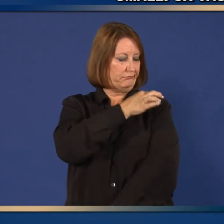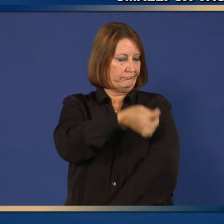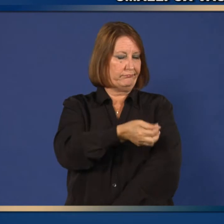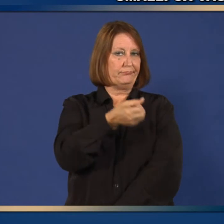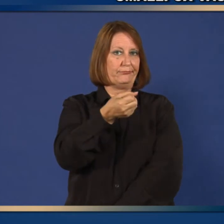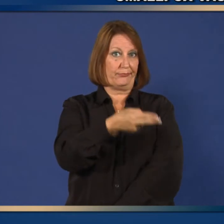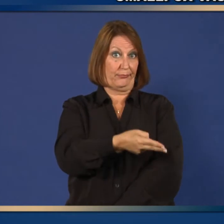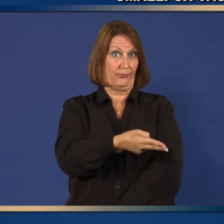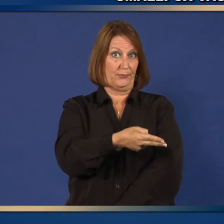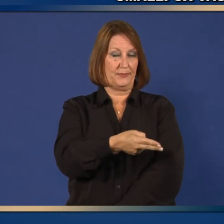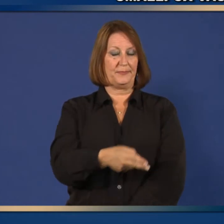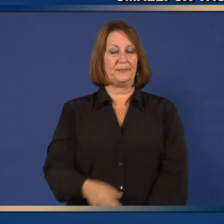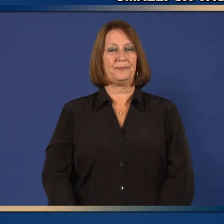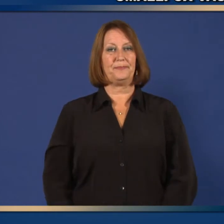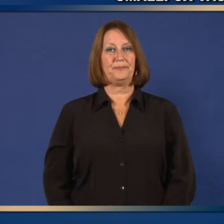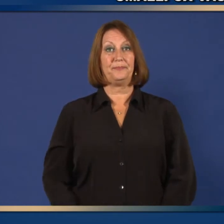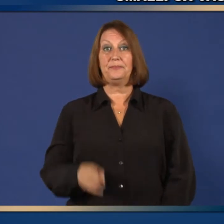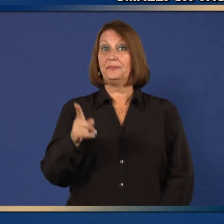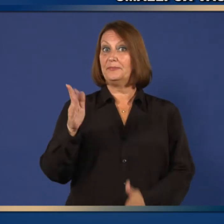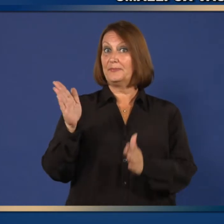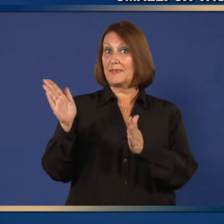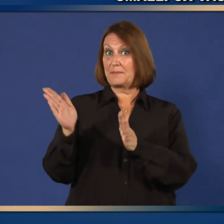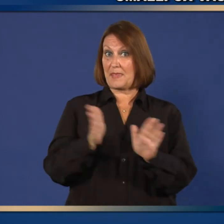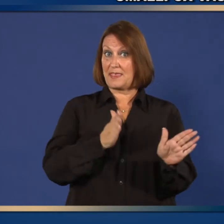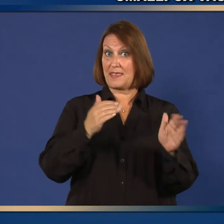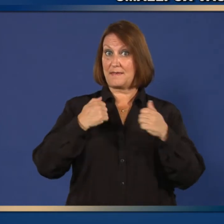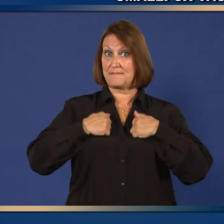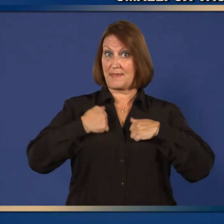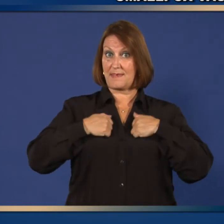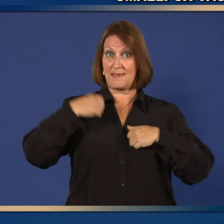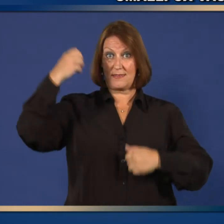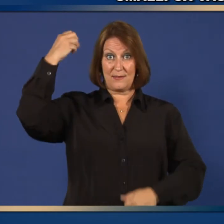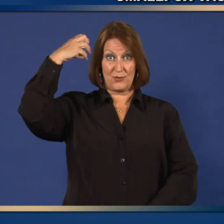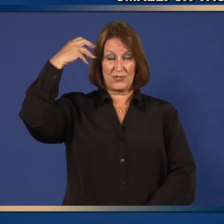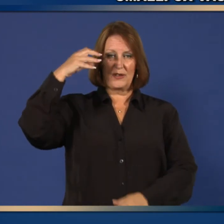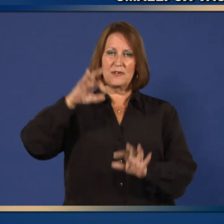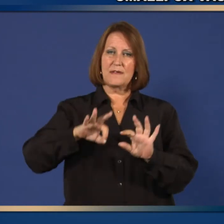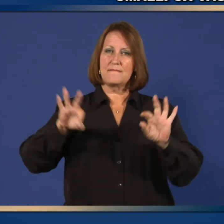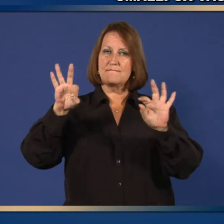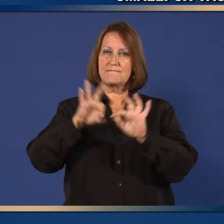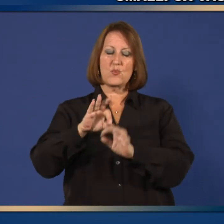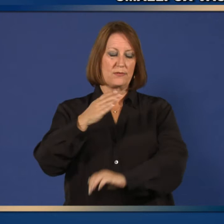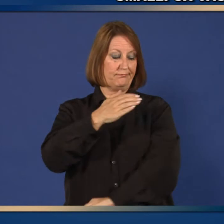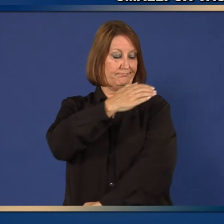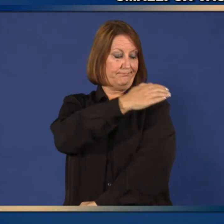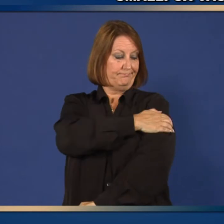Cover your vaccination site with a waterproof bandage while bathing.